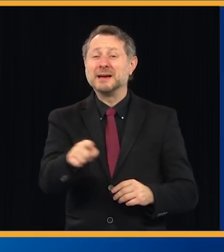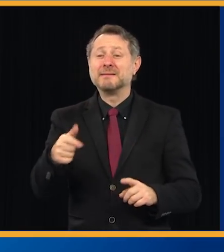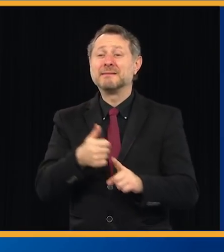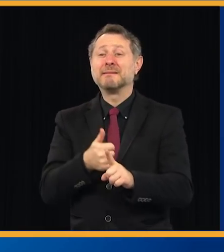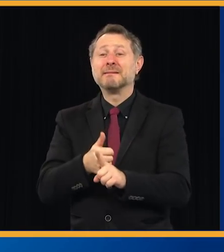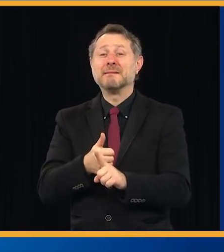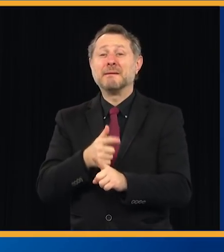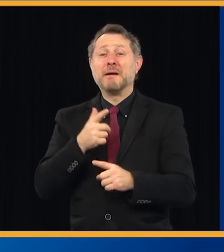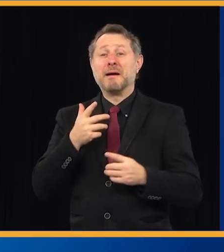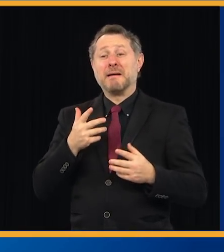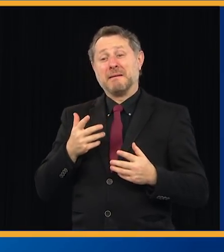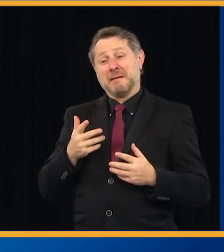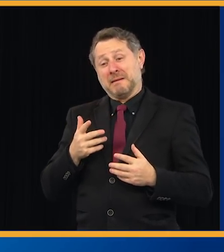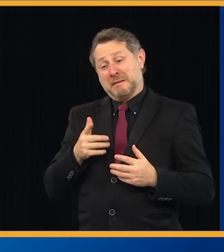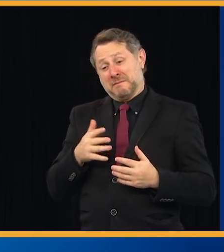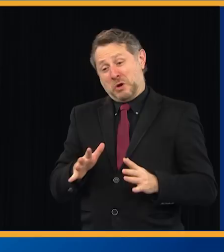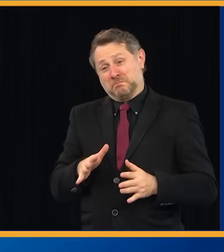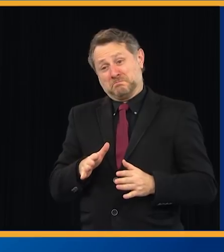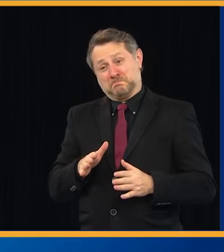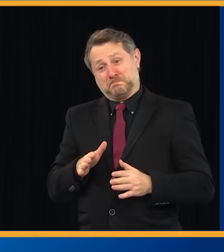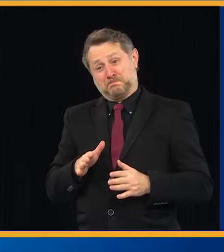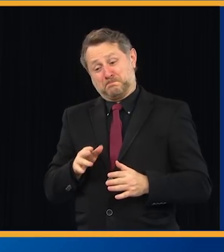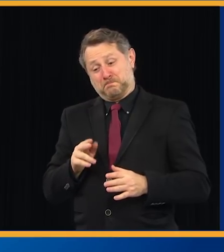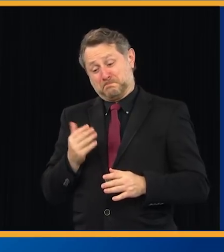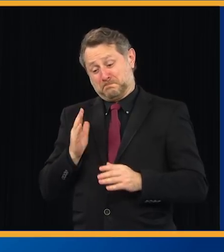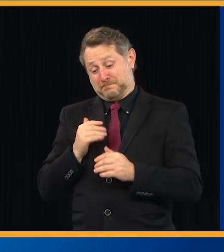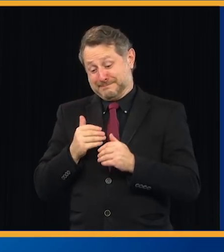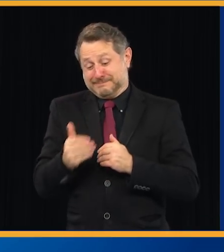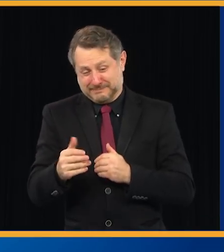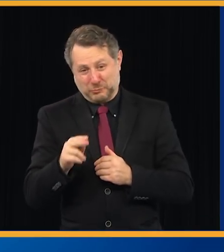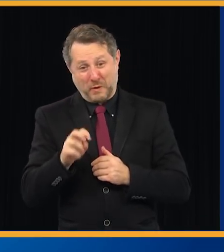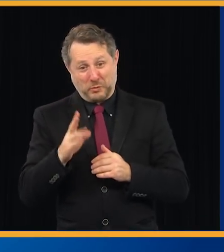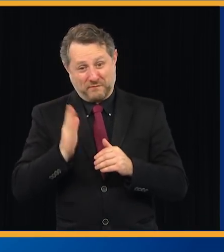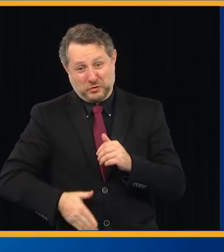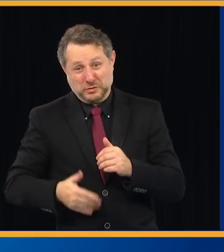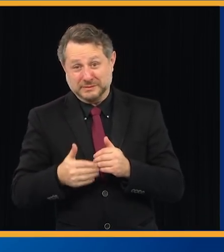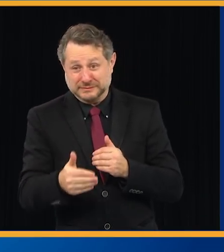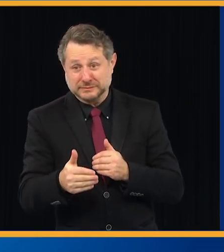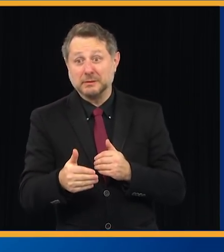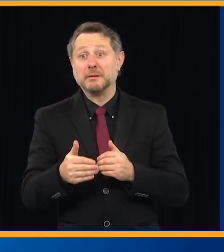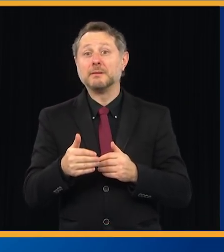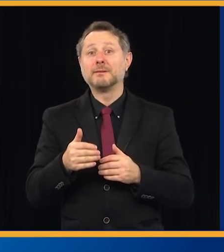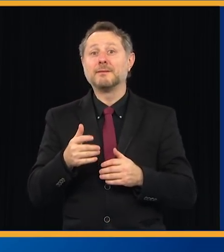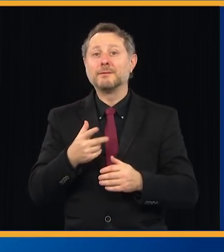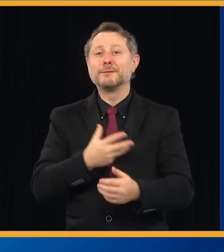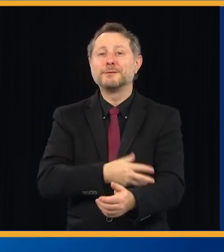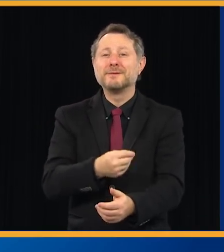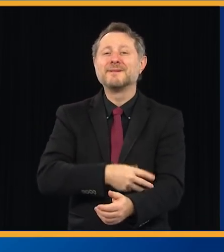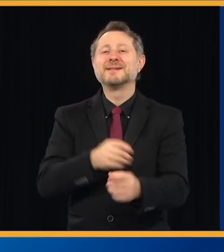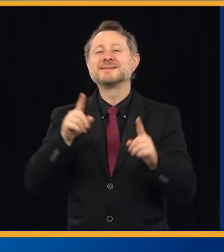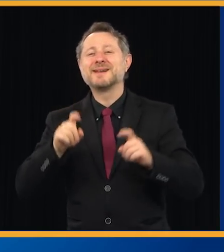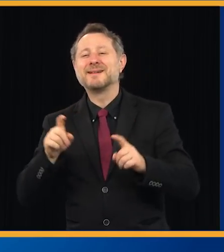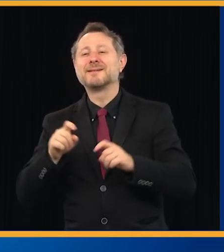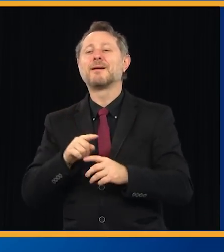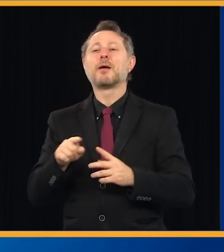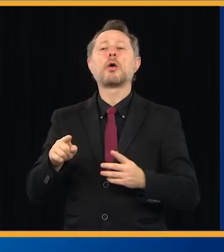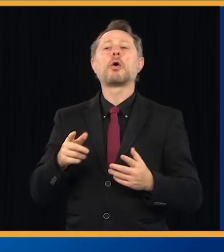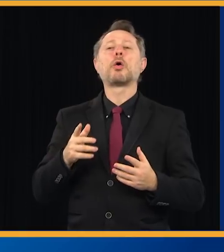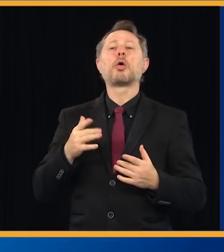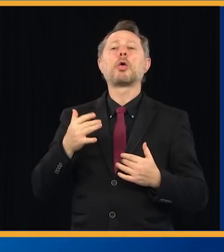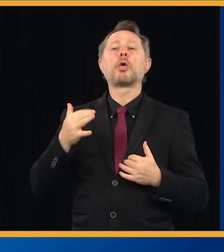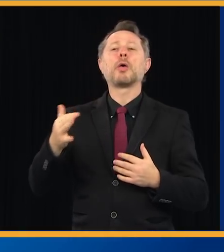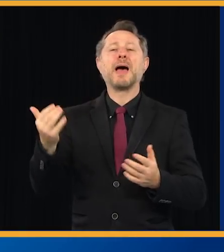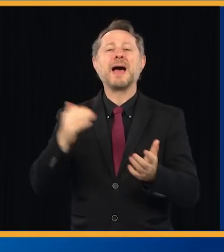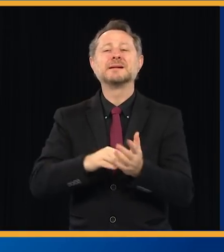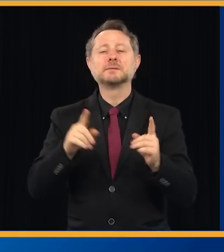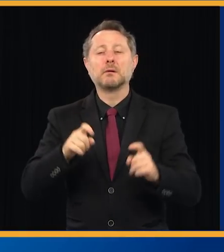they passed from the COVID virus. So I think this is all going to change over time. So a note of caution. And I